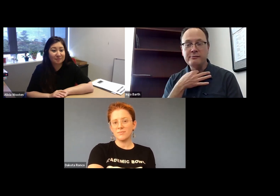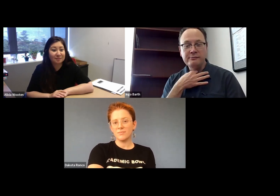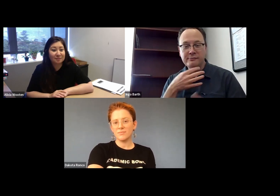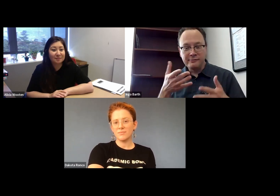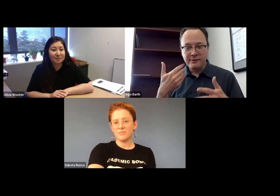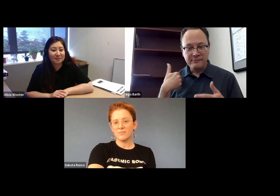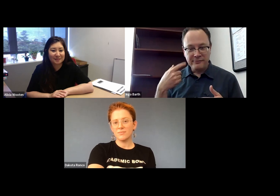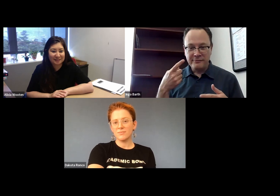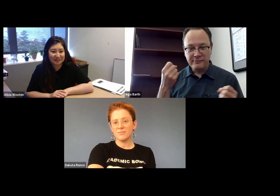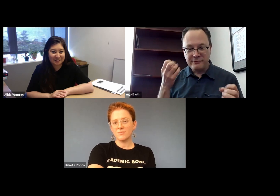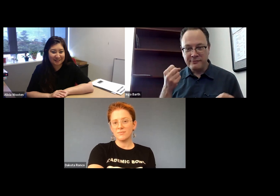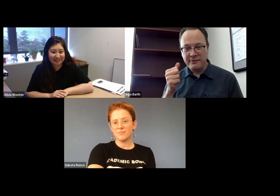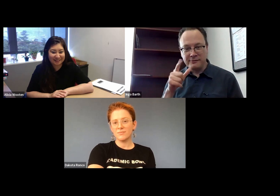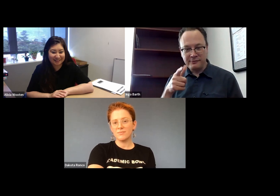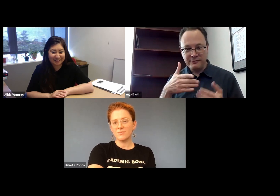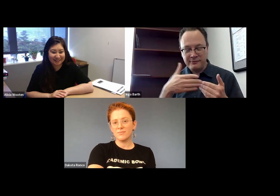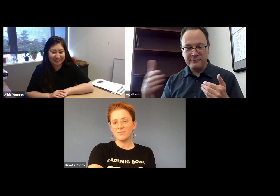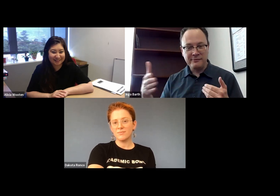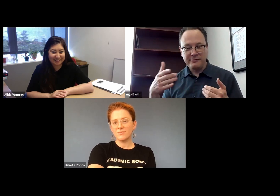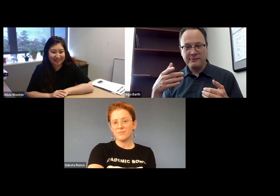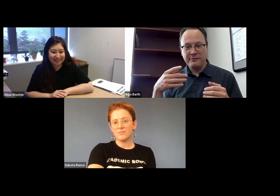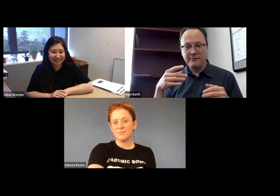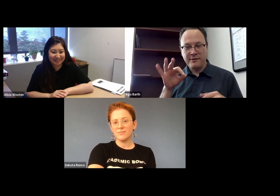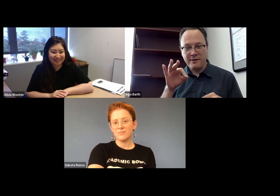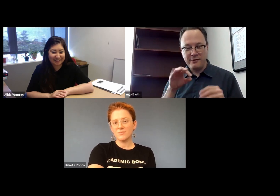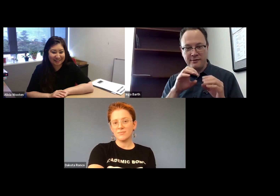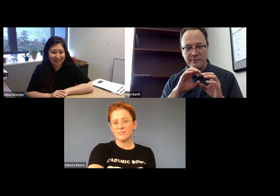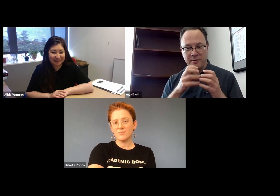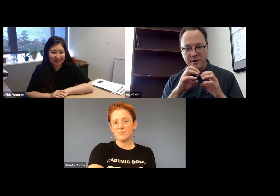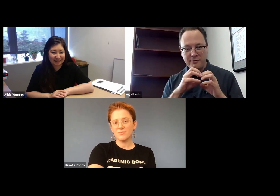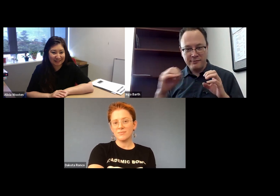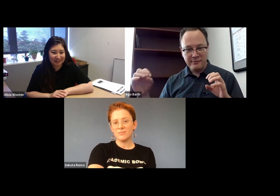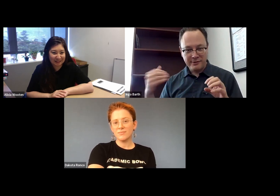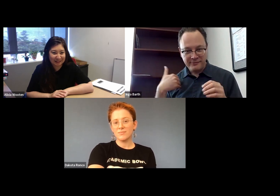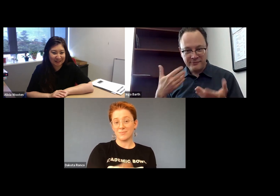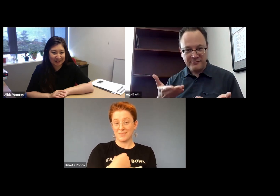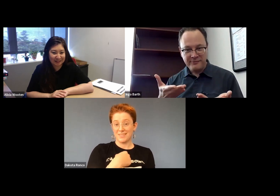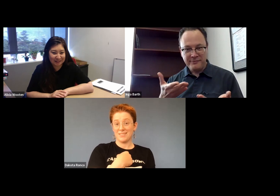considered the textbook, version of the sign.